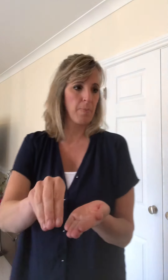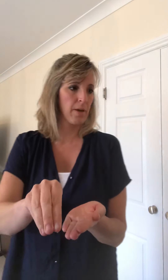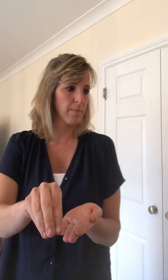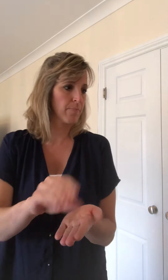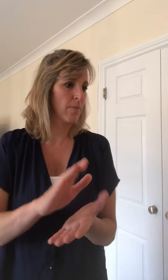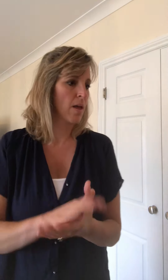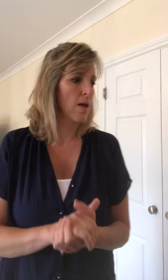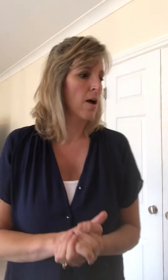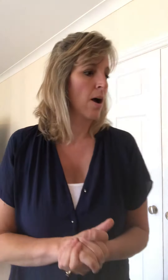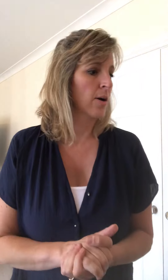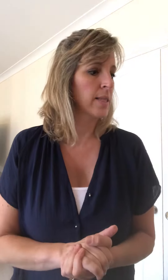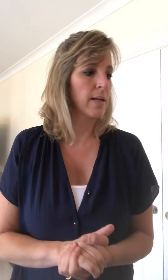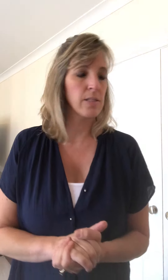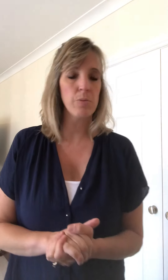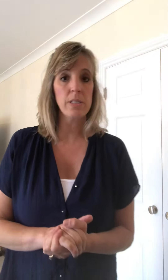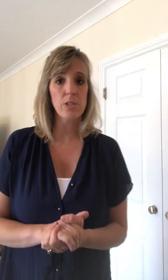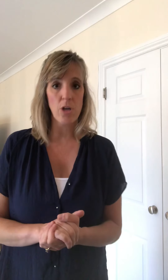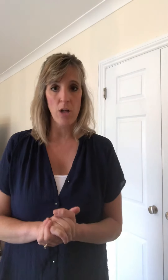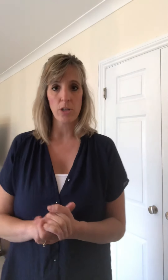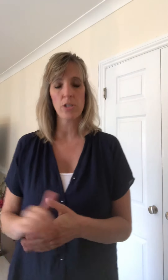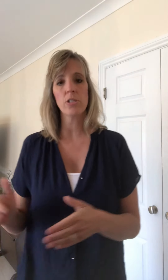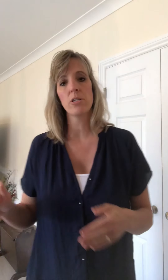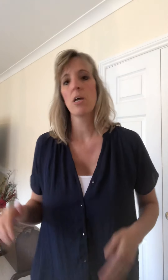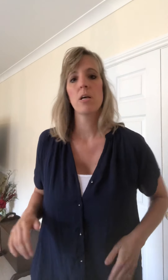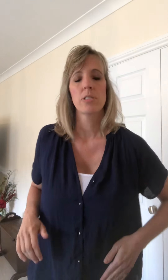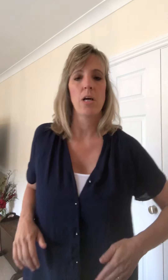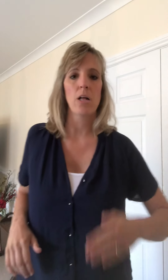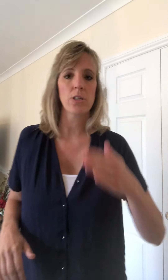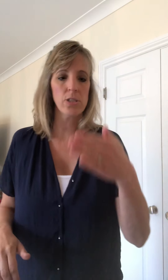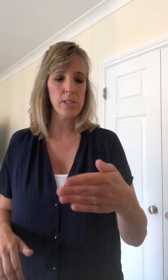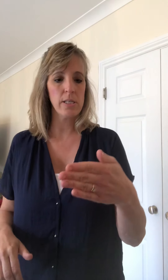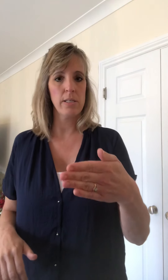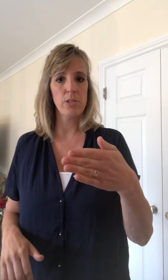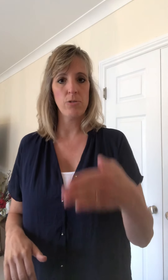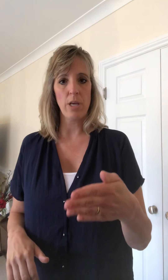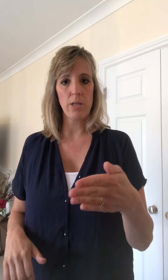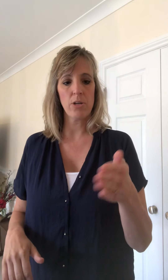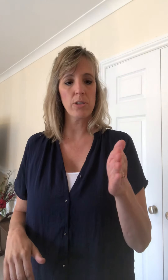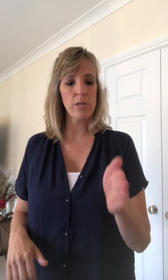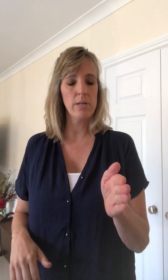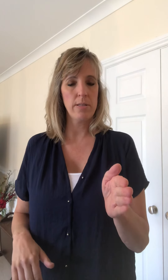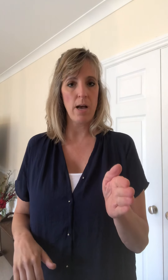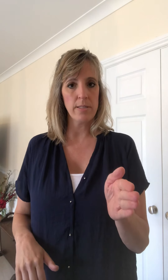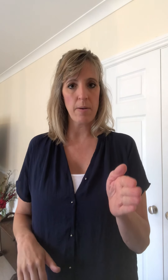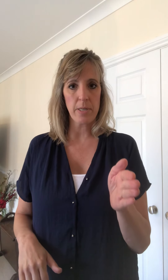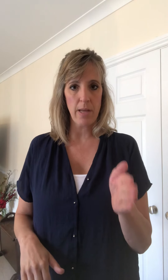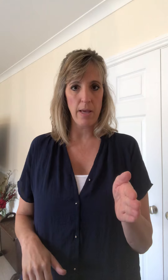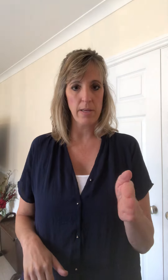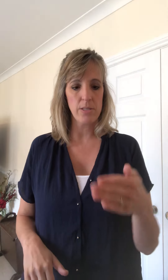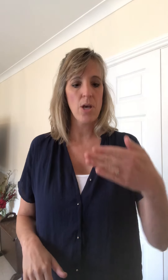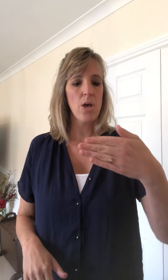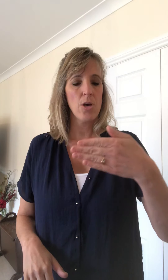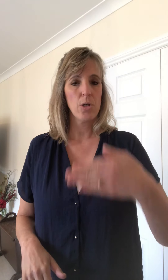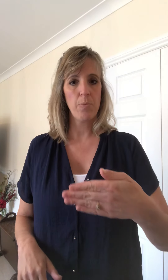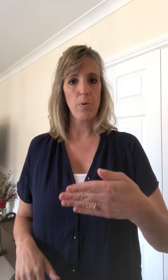Shopping. All right, the next one is dollars. Dollars is you take your non-dominant hand, you